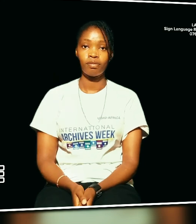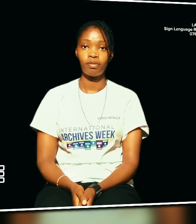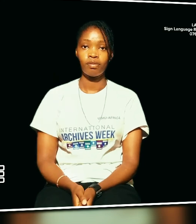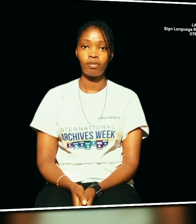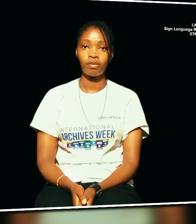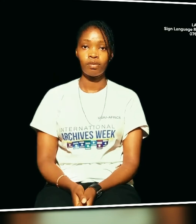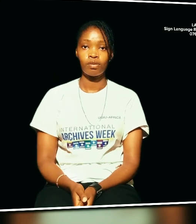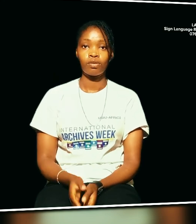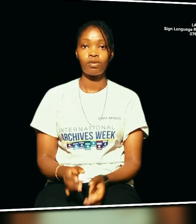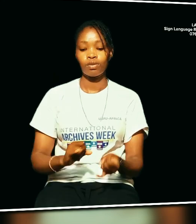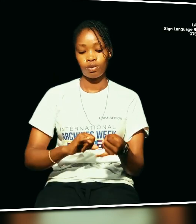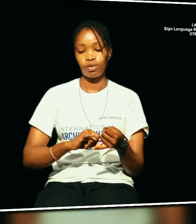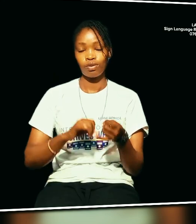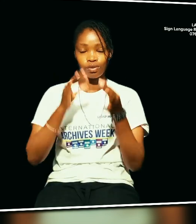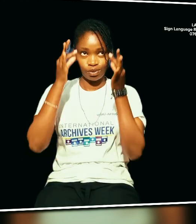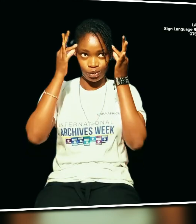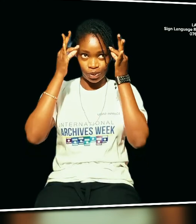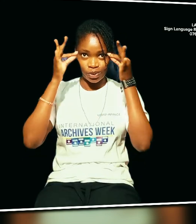wedding,